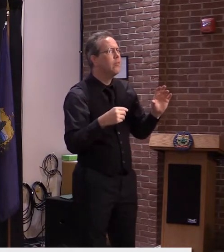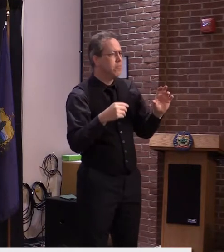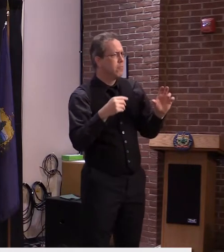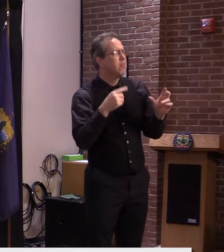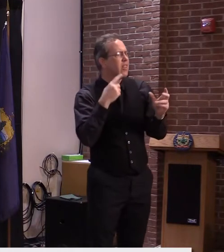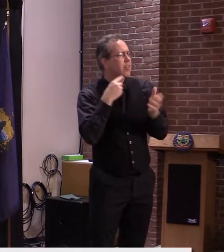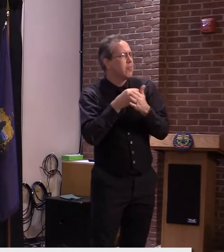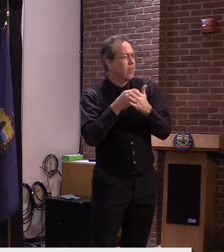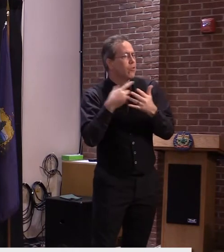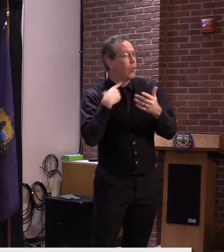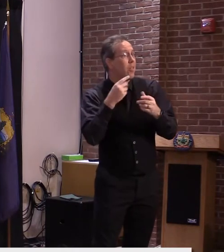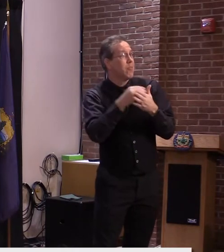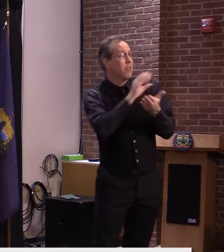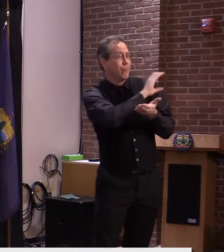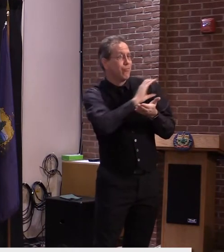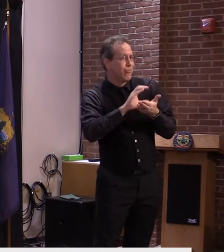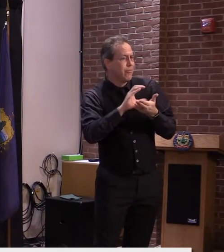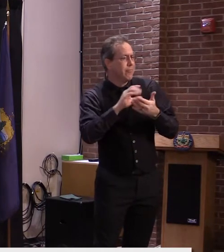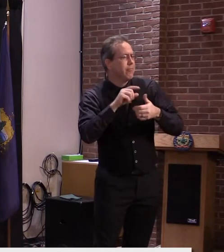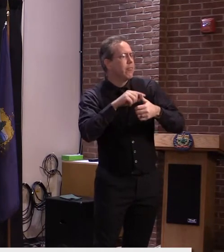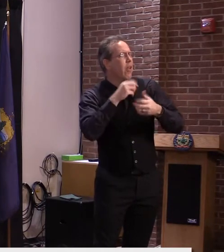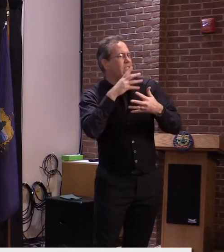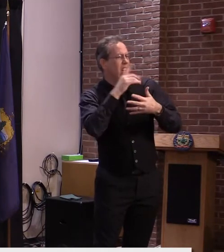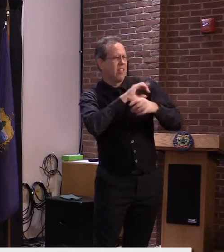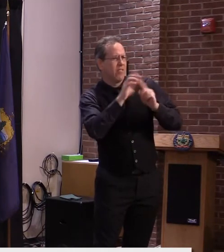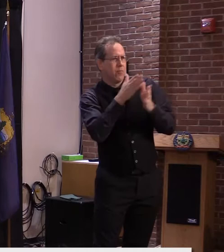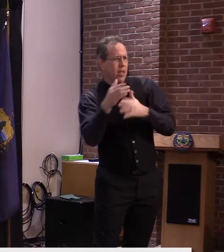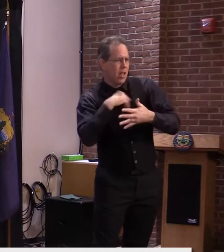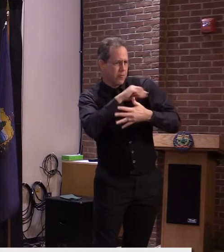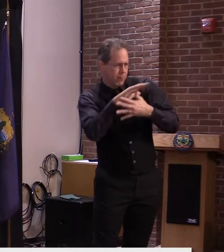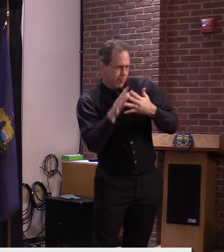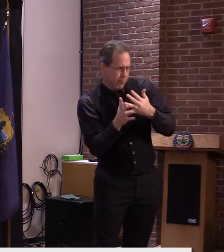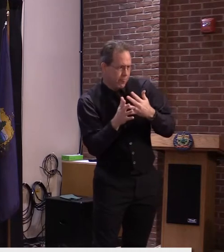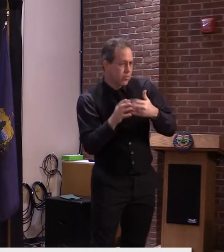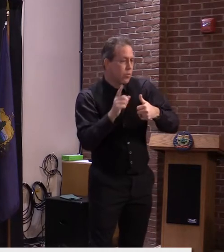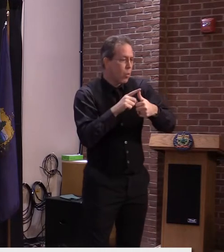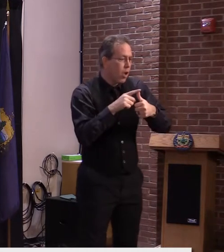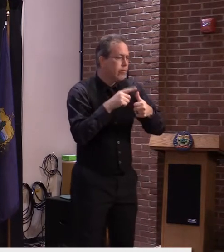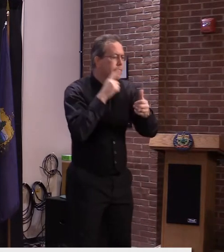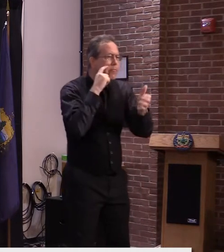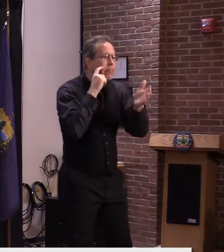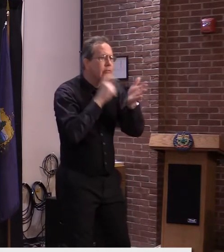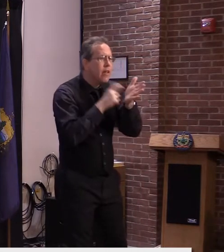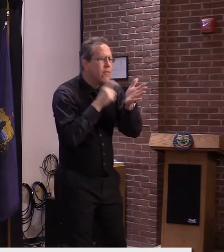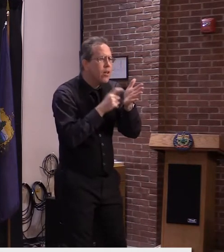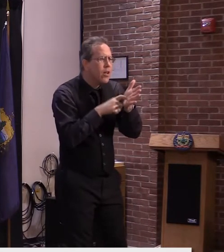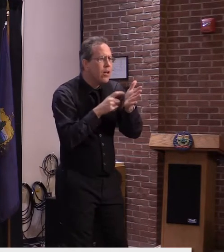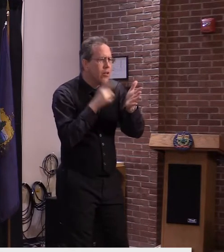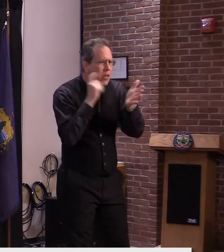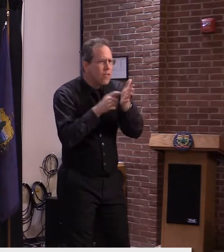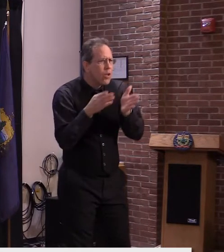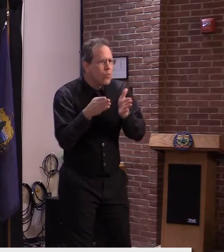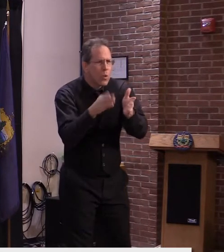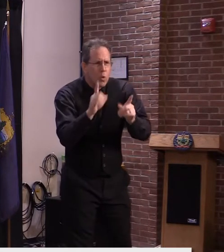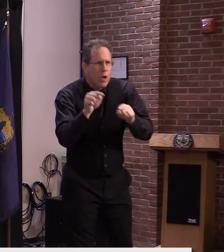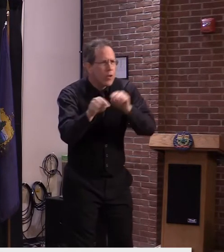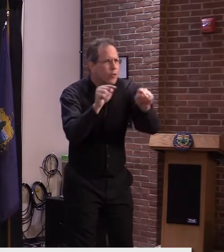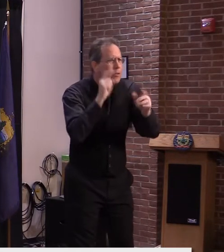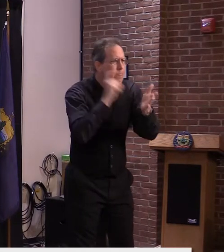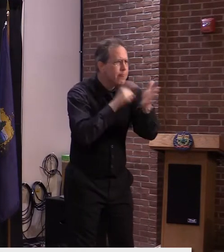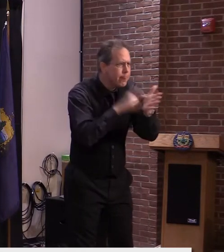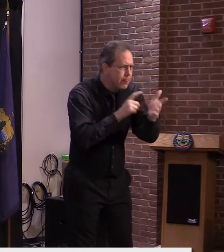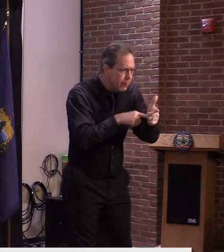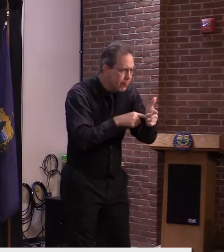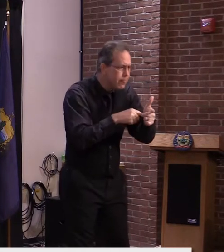of the Critical Communications Infrastructure Plan. The first is to identify priority road corridors via drive testing and traffic